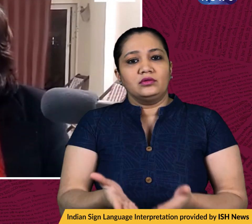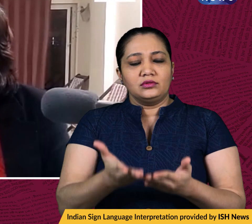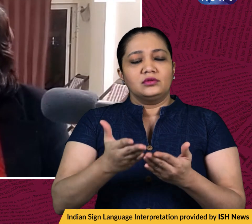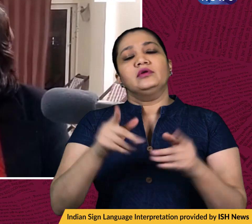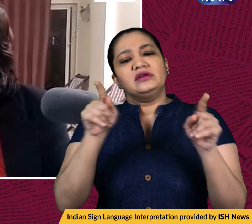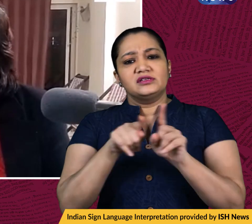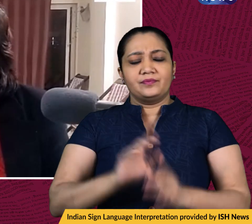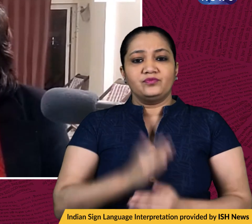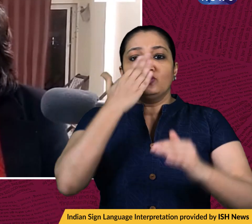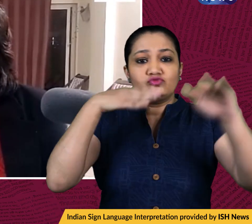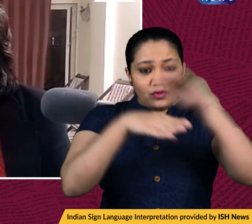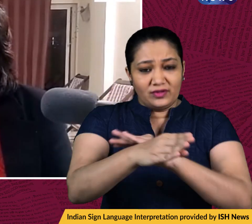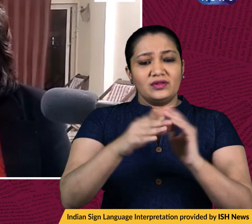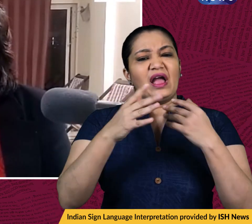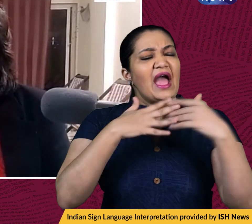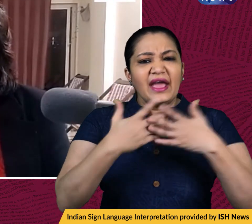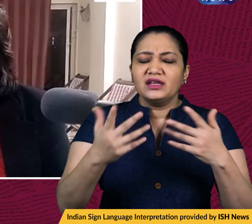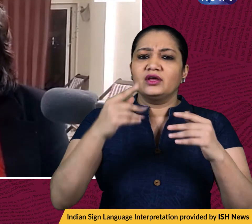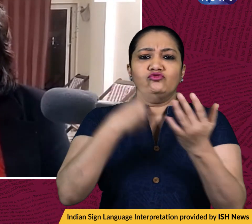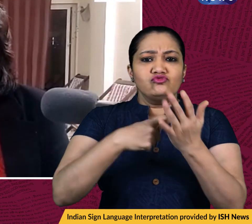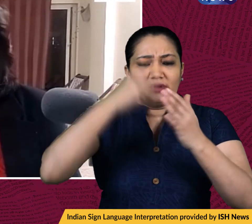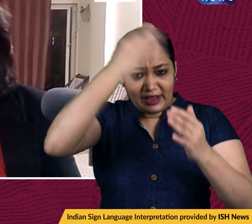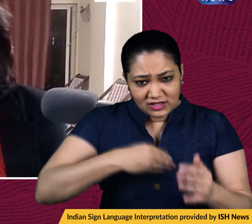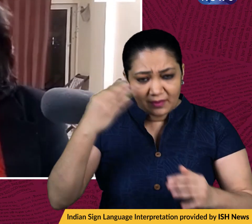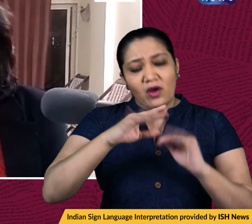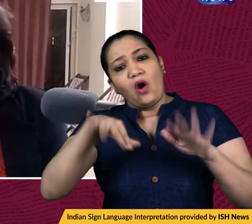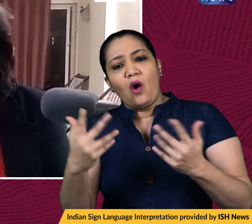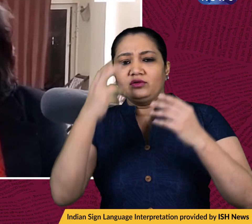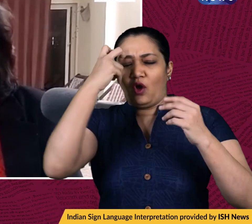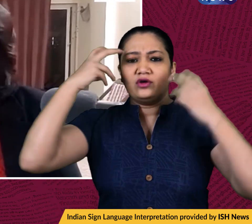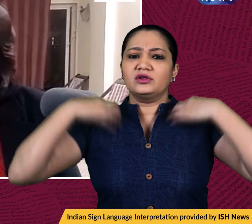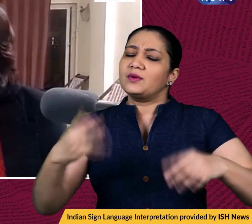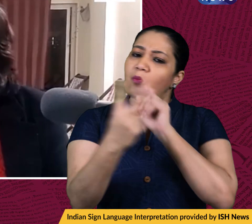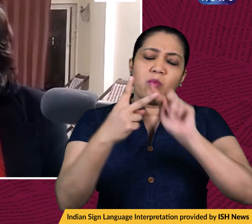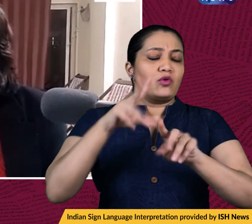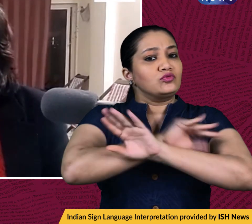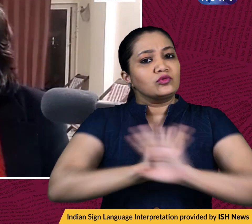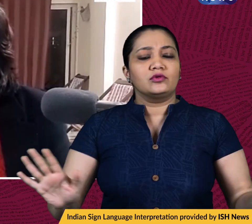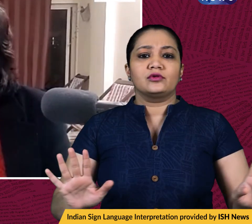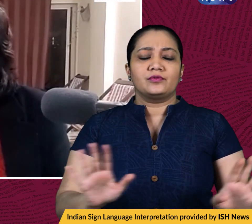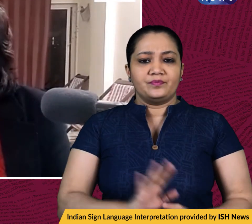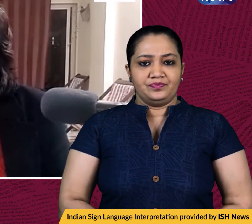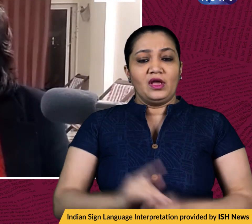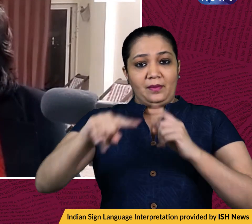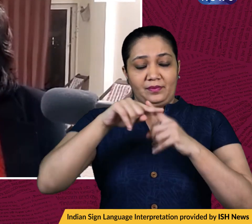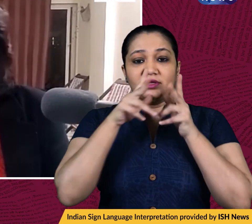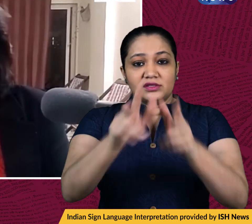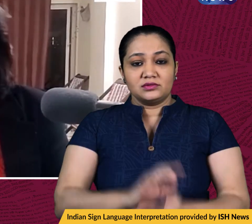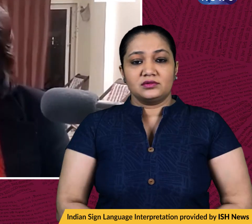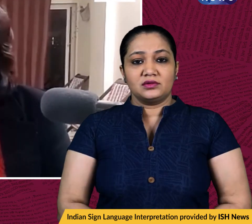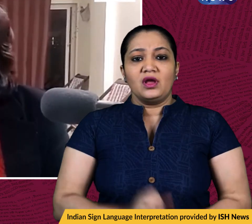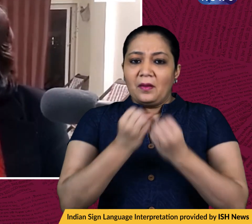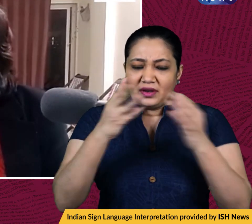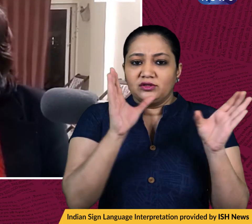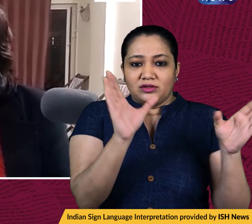Mata. Inside a school compound, there should not be a hijab or saffron shawls," end quote. He also went on to say, and I